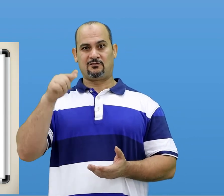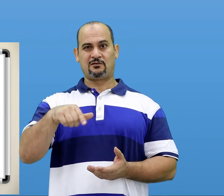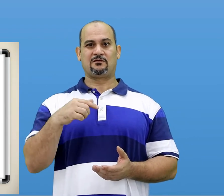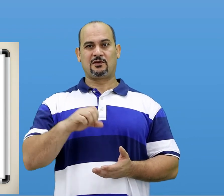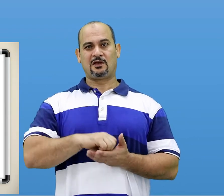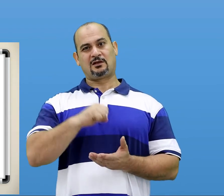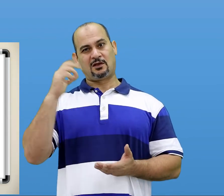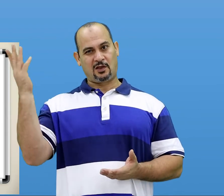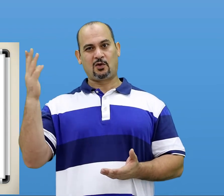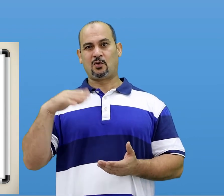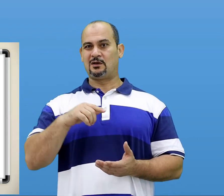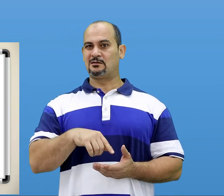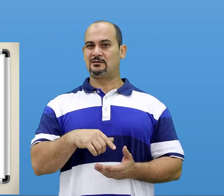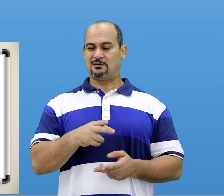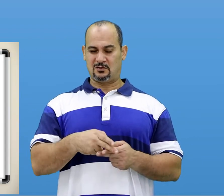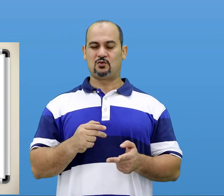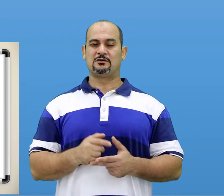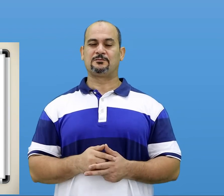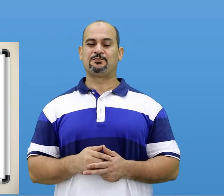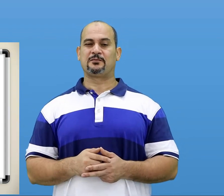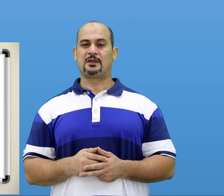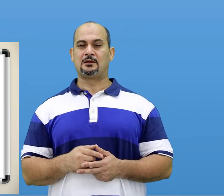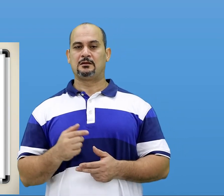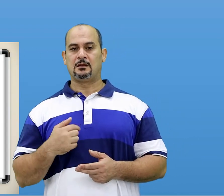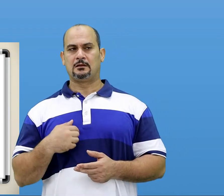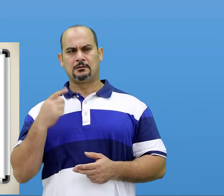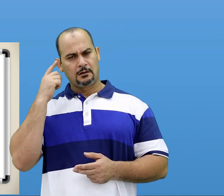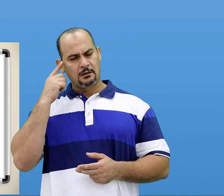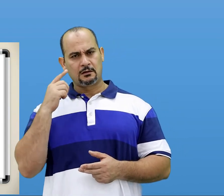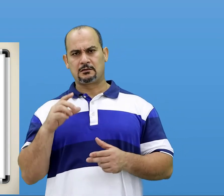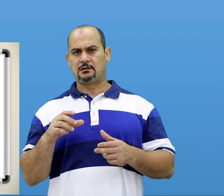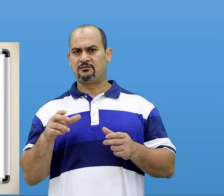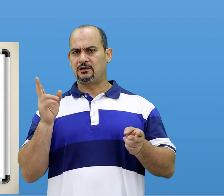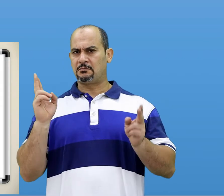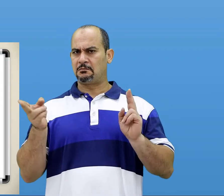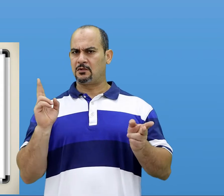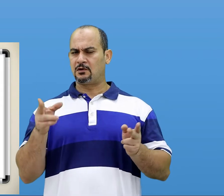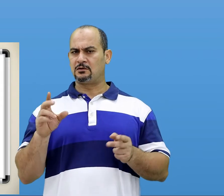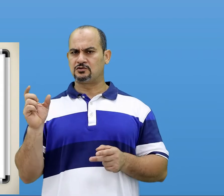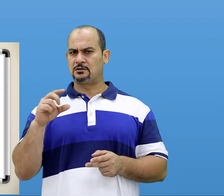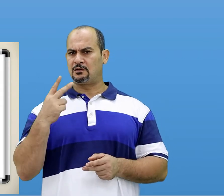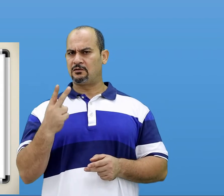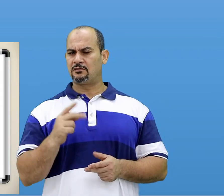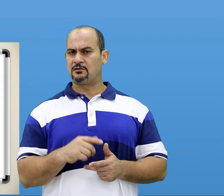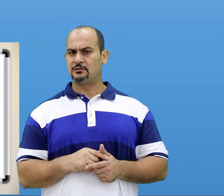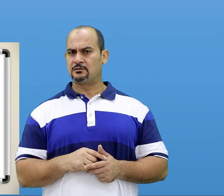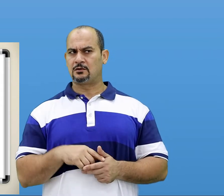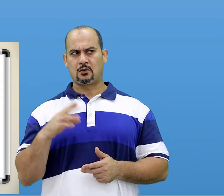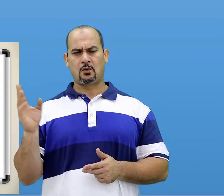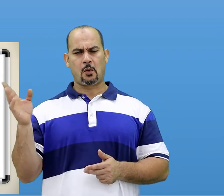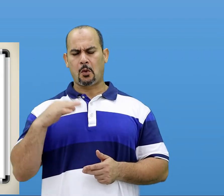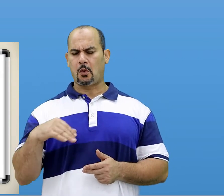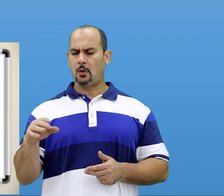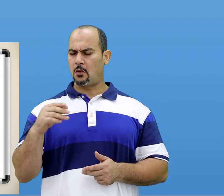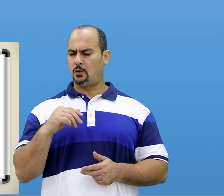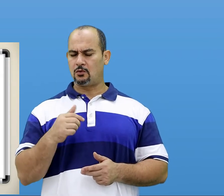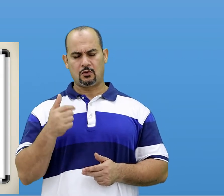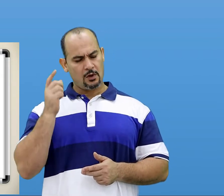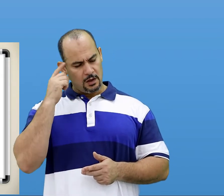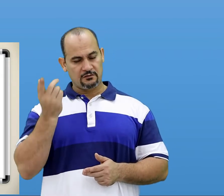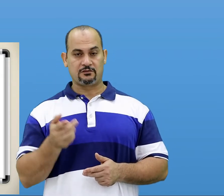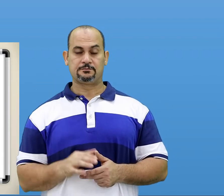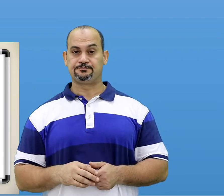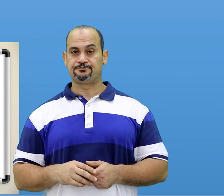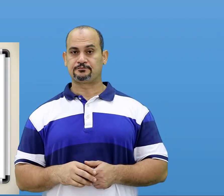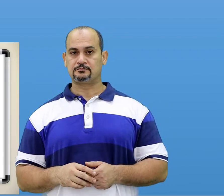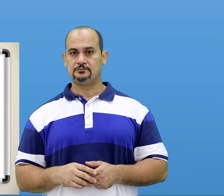the Liberation Day of Kuwait. I believe that Hala February Festival is the most known festival in Kuwait.